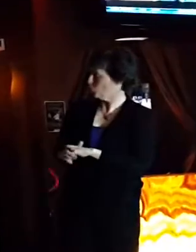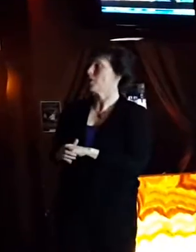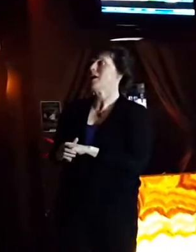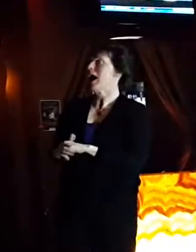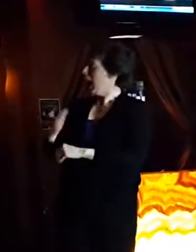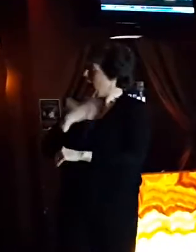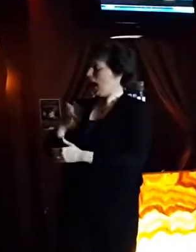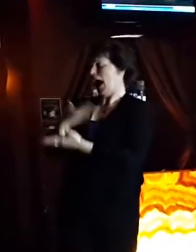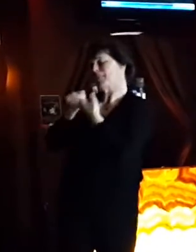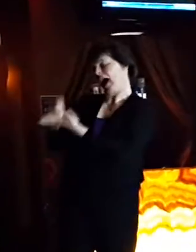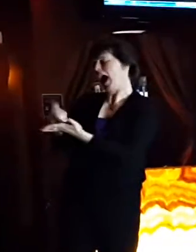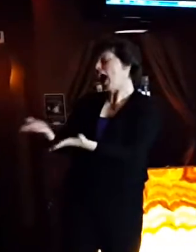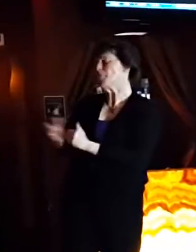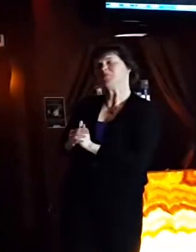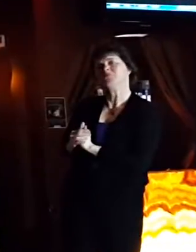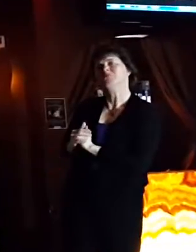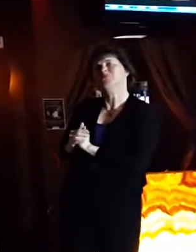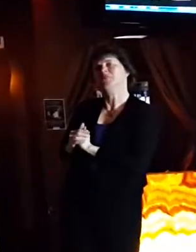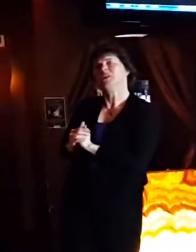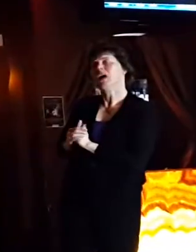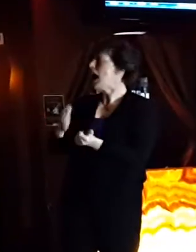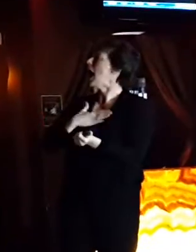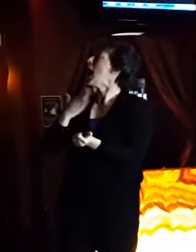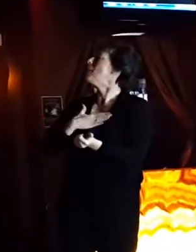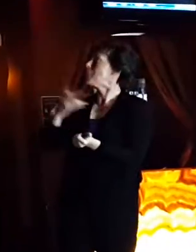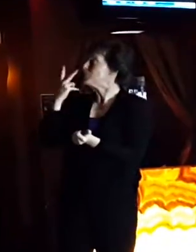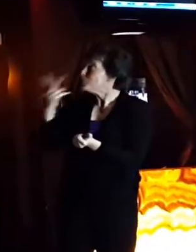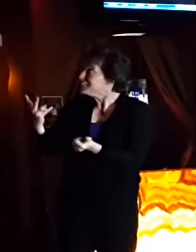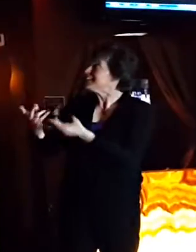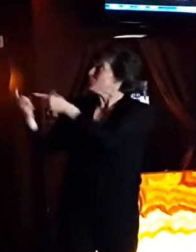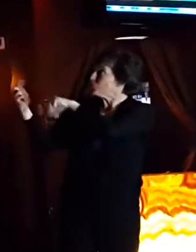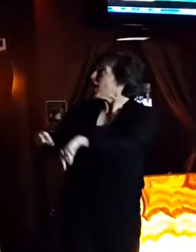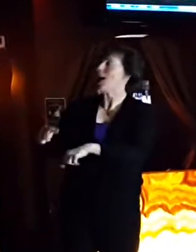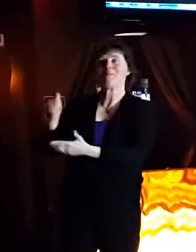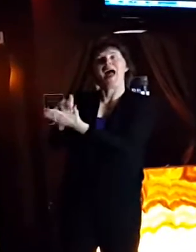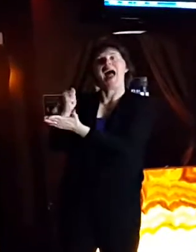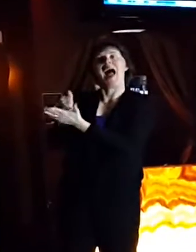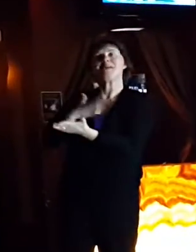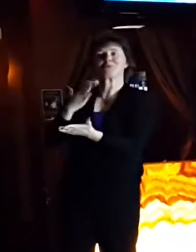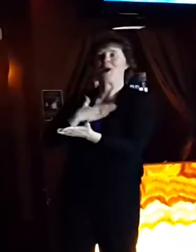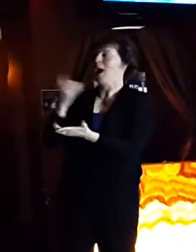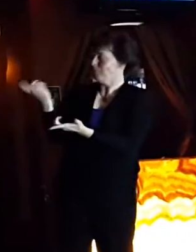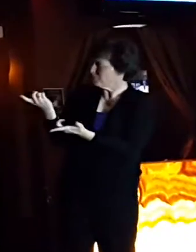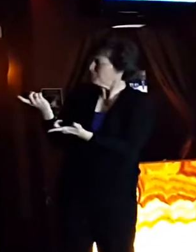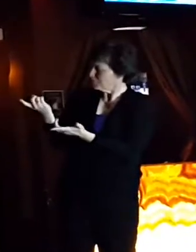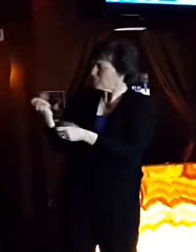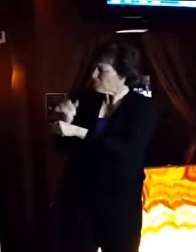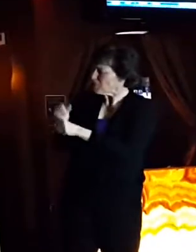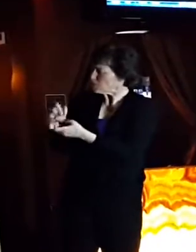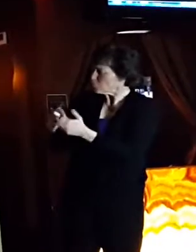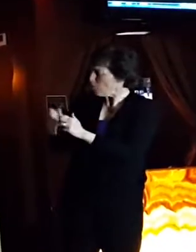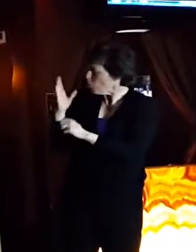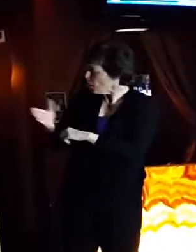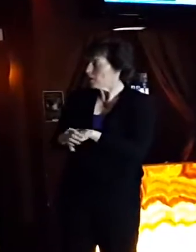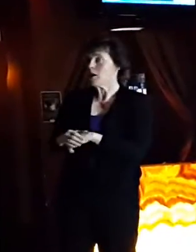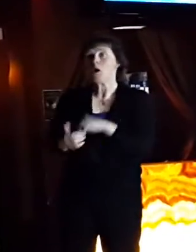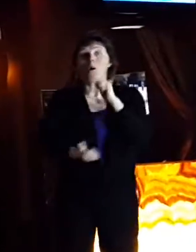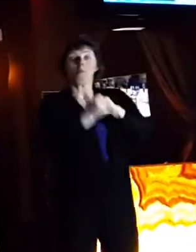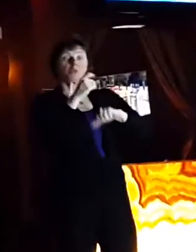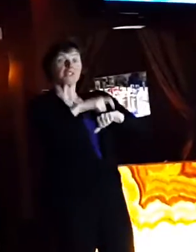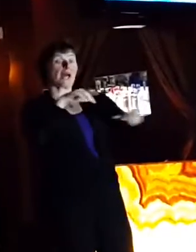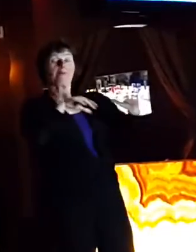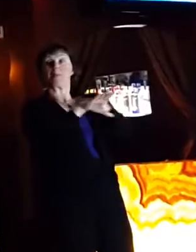We're happy to help you, and we're glad to see you came, and we're happy to give you the time and fix your problem. Most of the time people